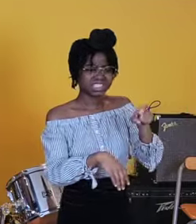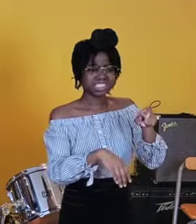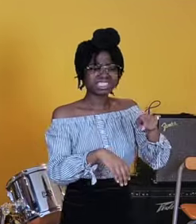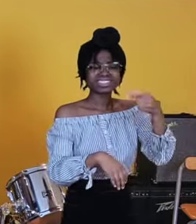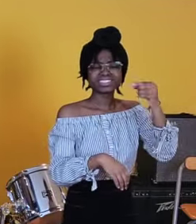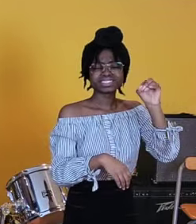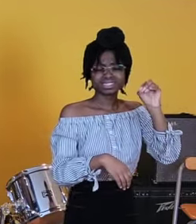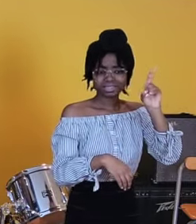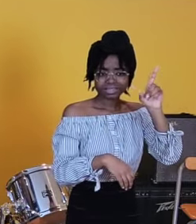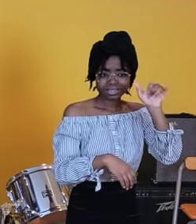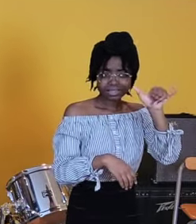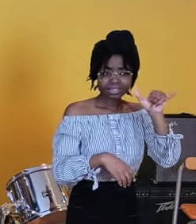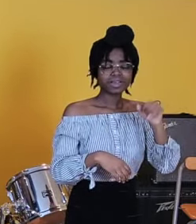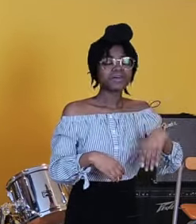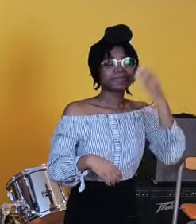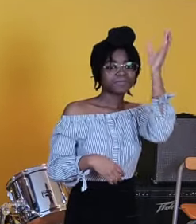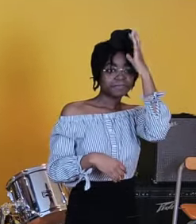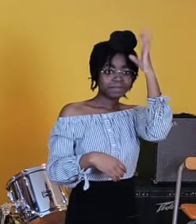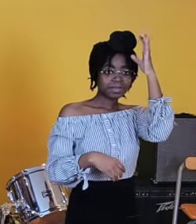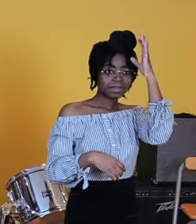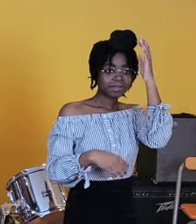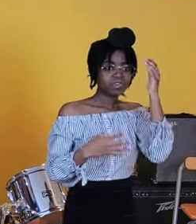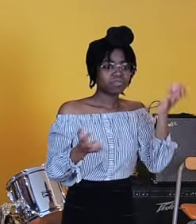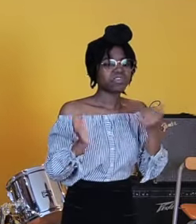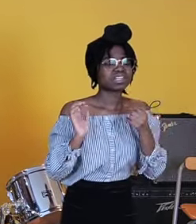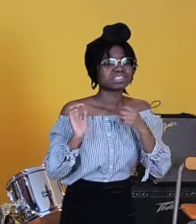society, the community in which they live.